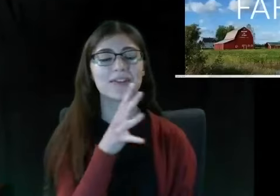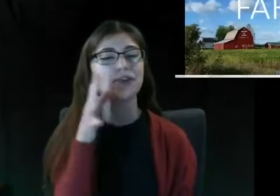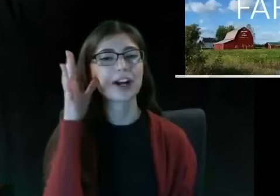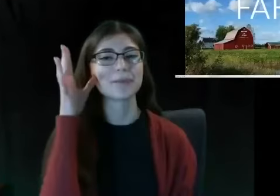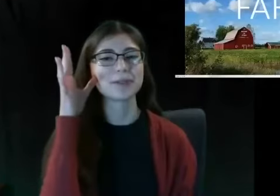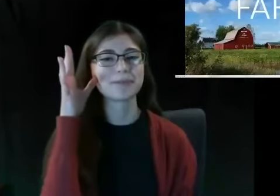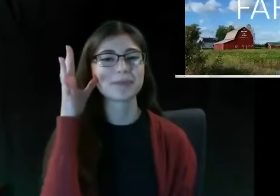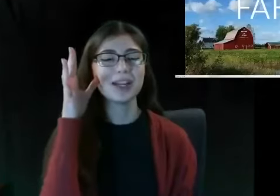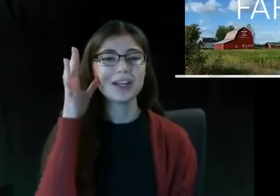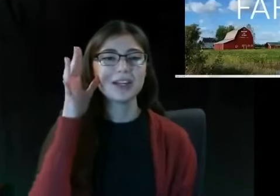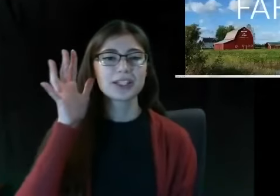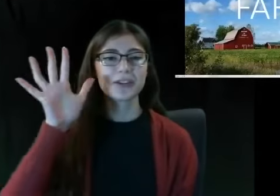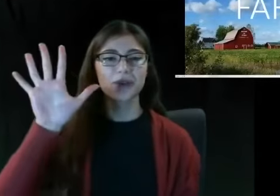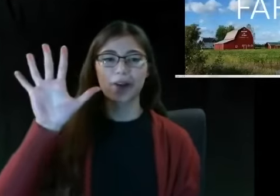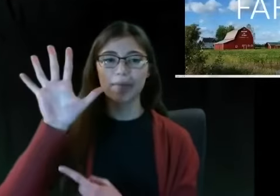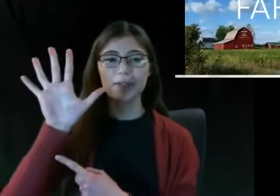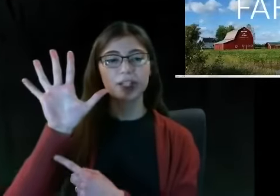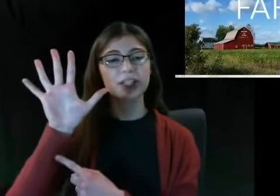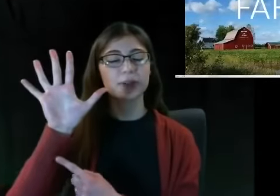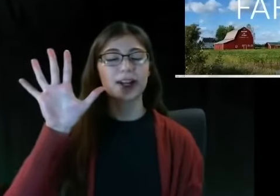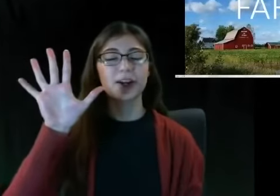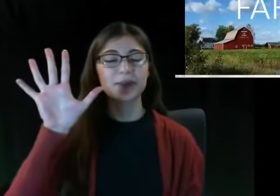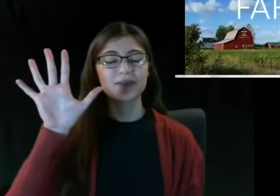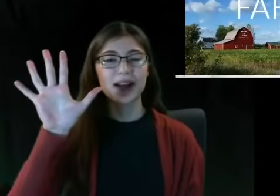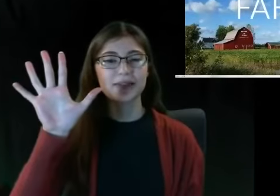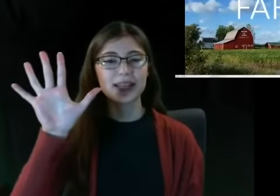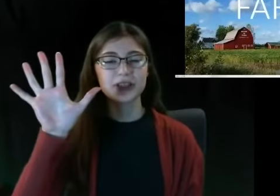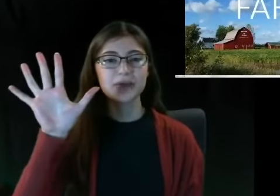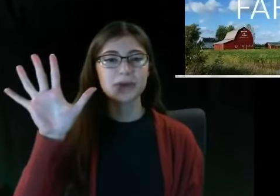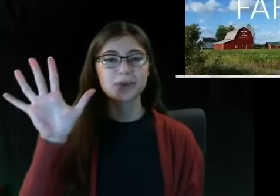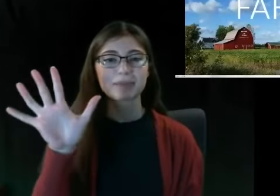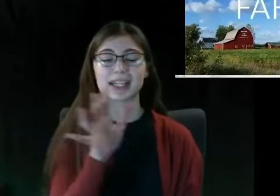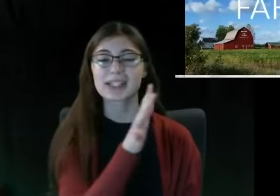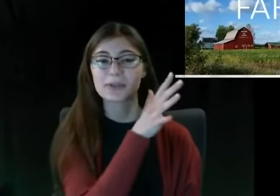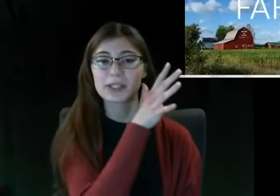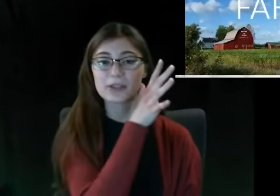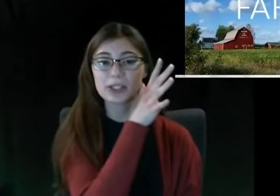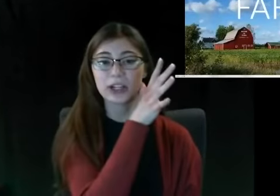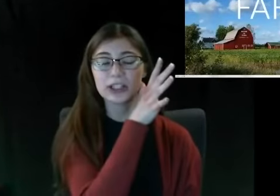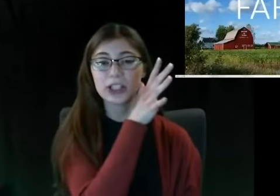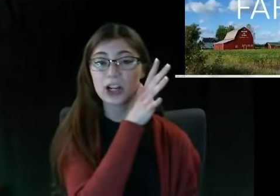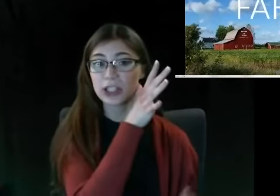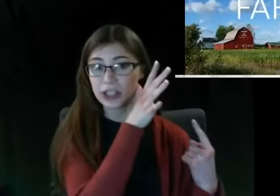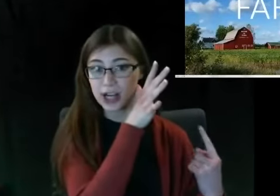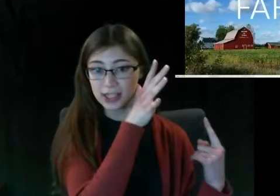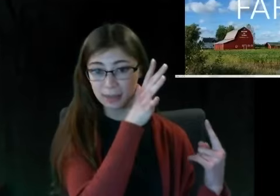Farm. So for farm, you're going to do an open 5 hand shape. It is going to start on your non-dominant